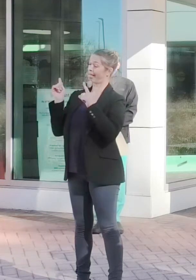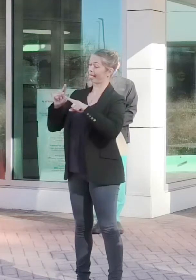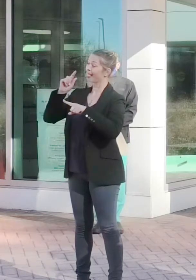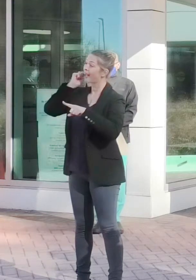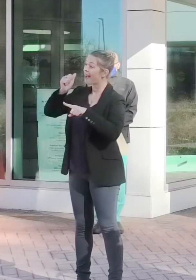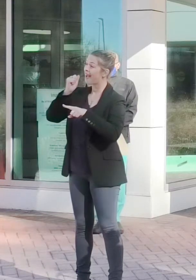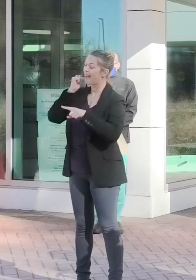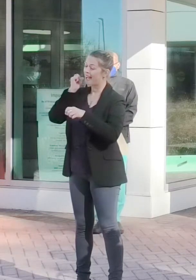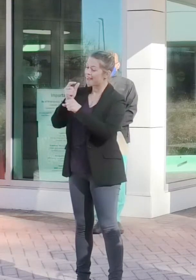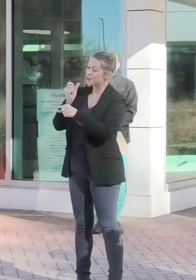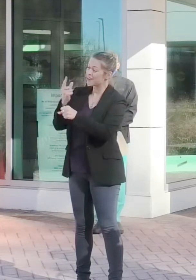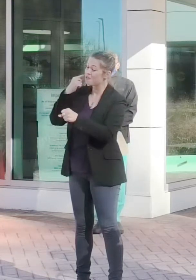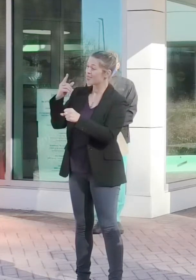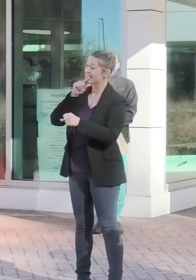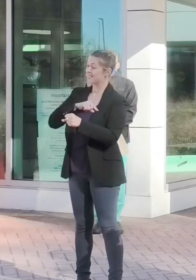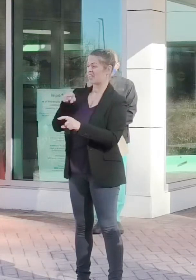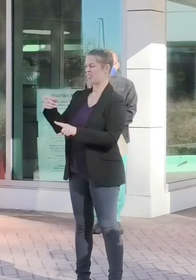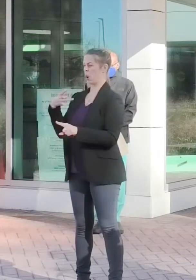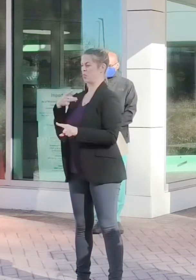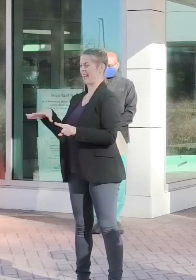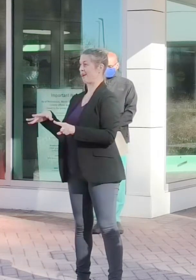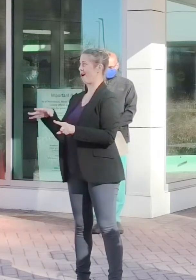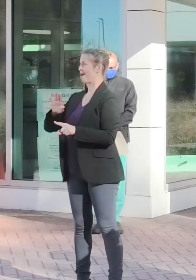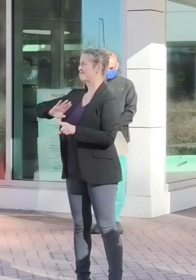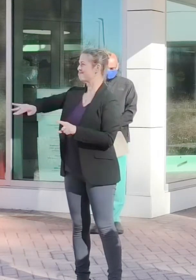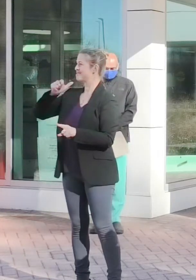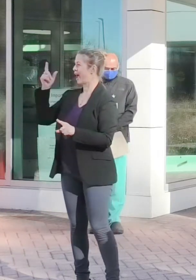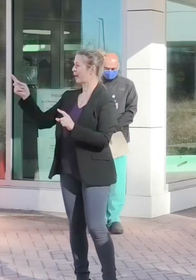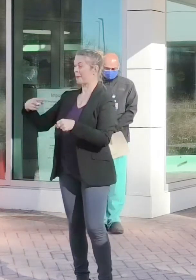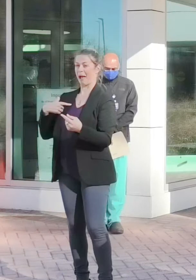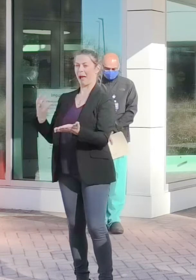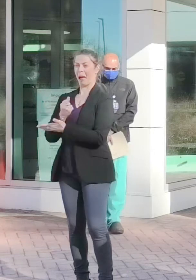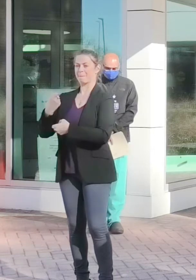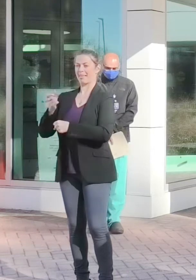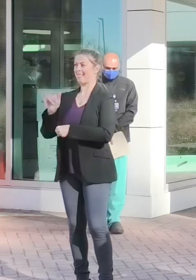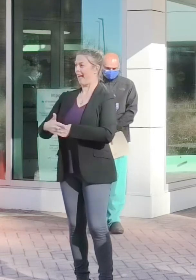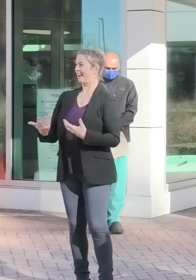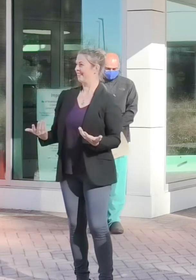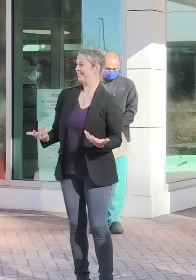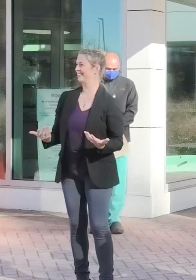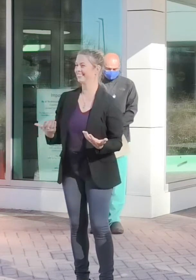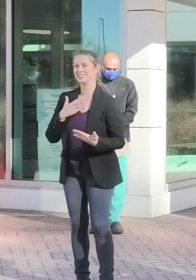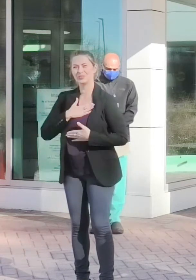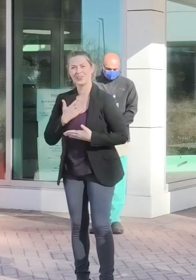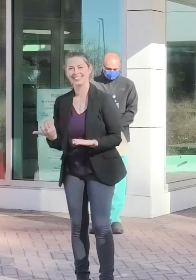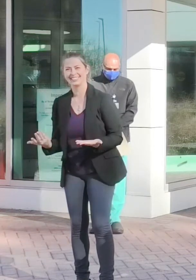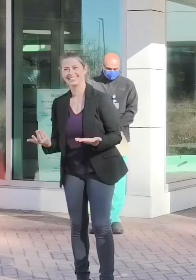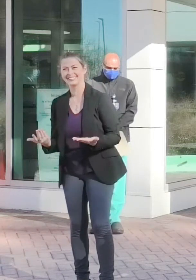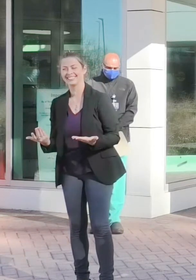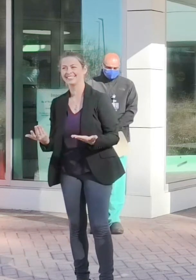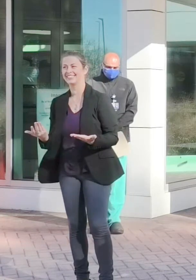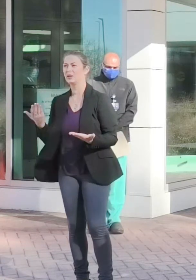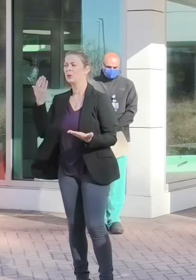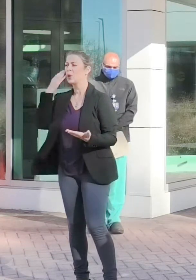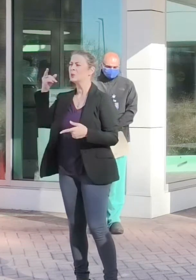If you know neighbors are not able to get out or loved ones, make them a special meal and leave it at their front